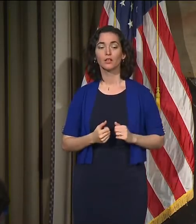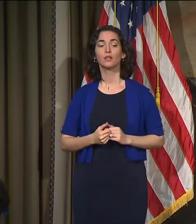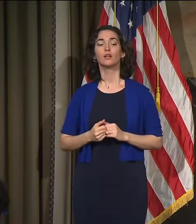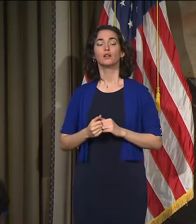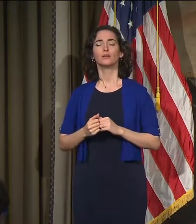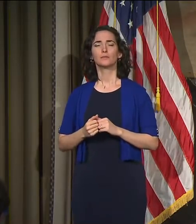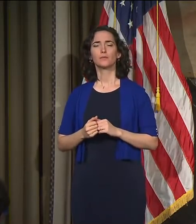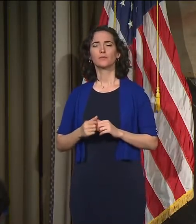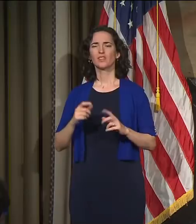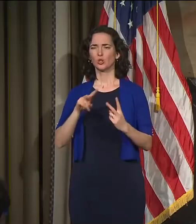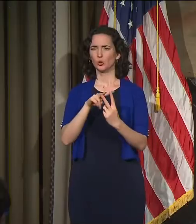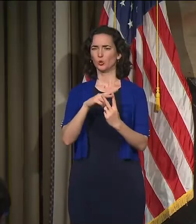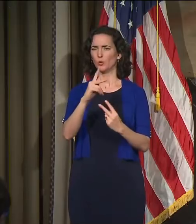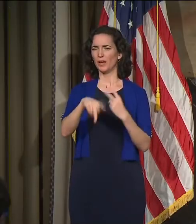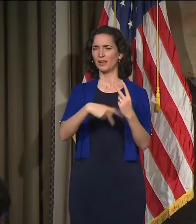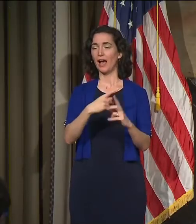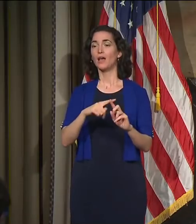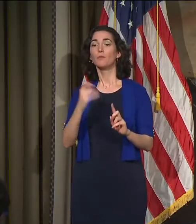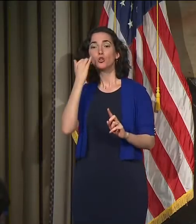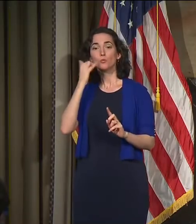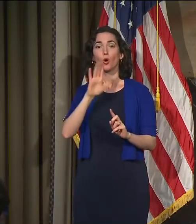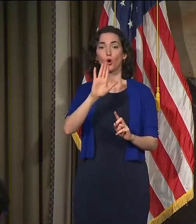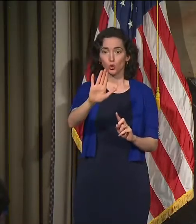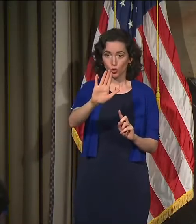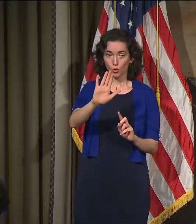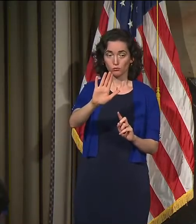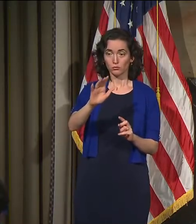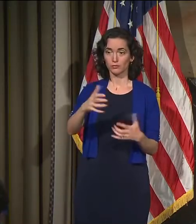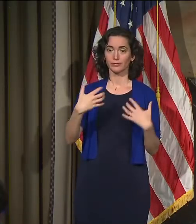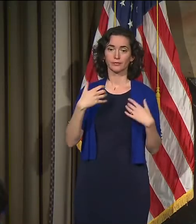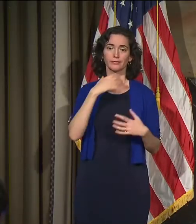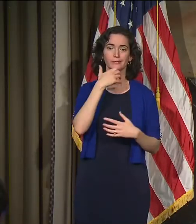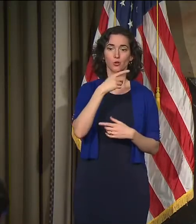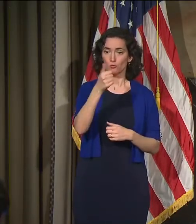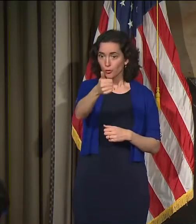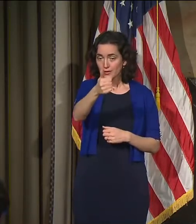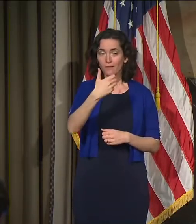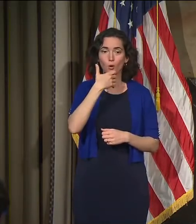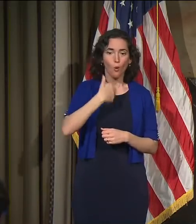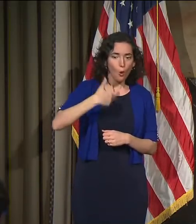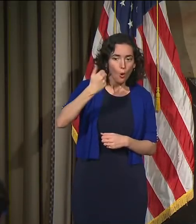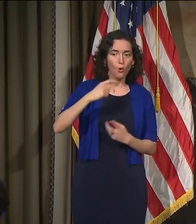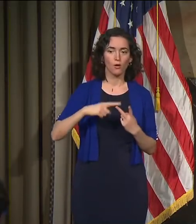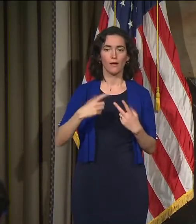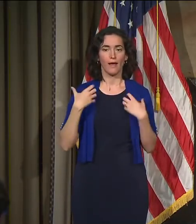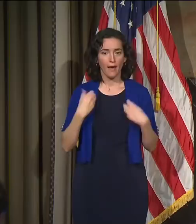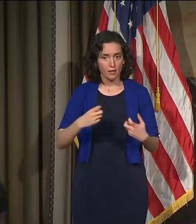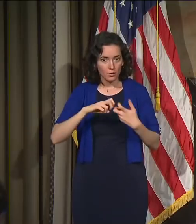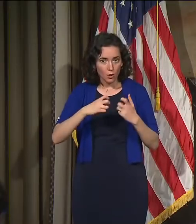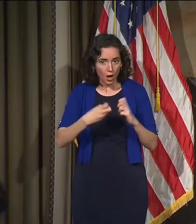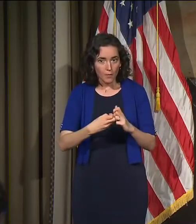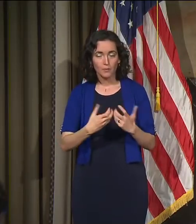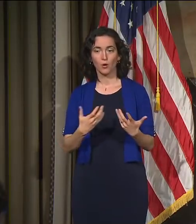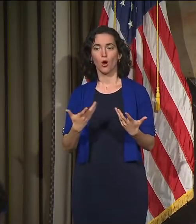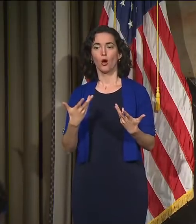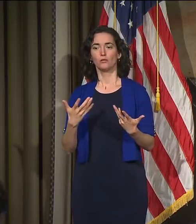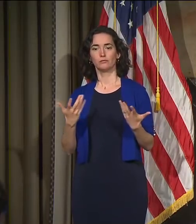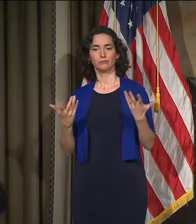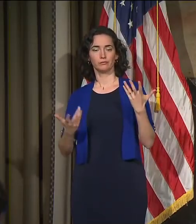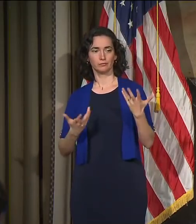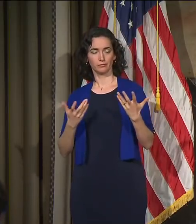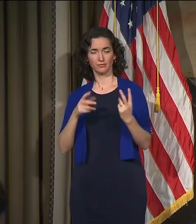product. But if you are in one of these high-risk groups because of an advanced age or a comorbid health